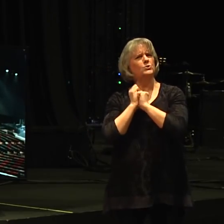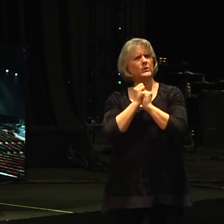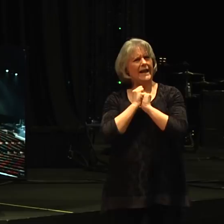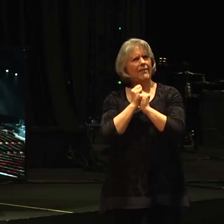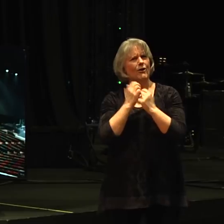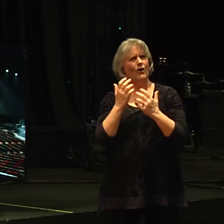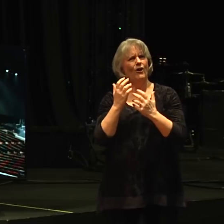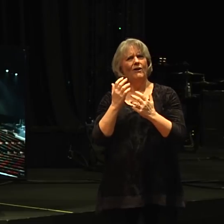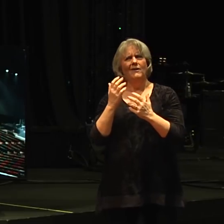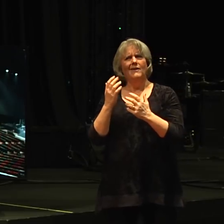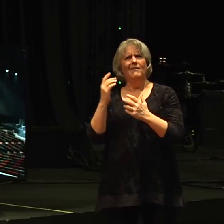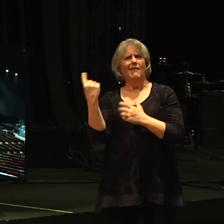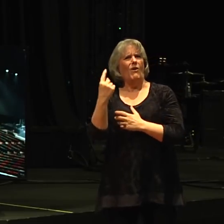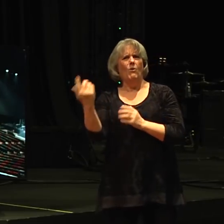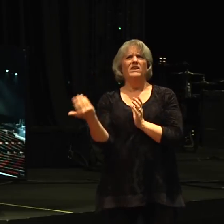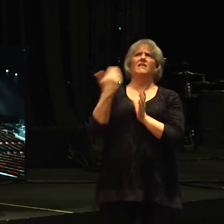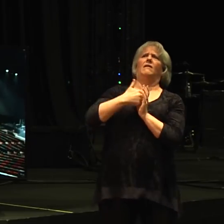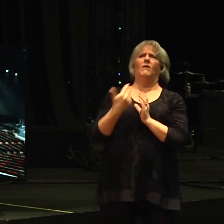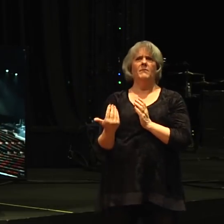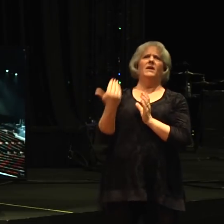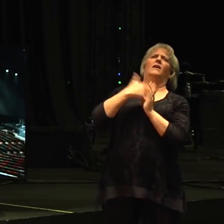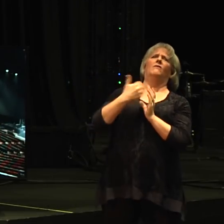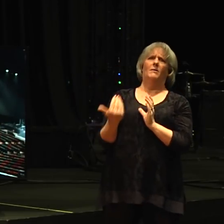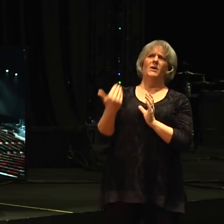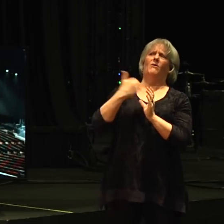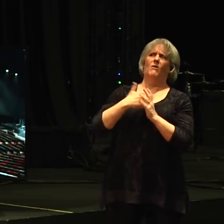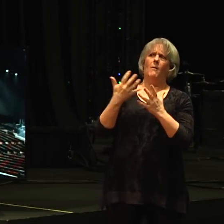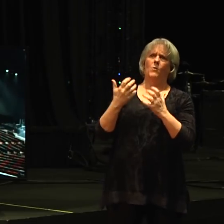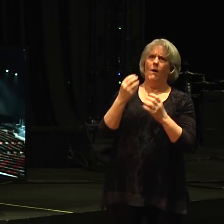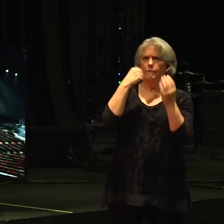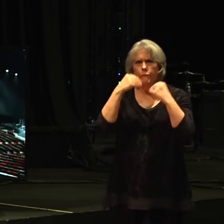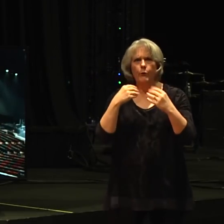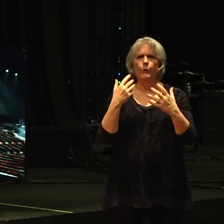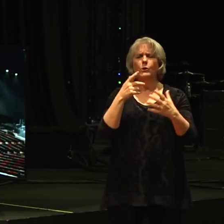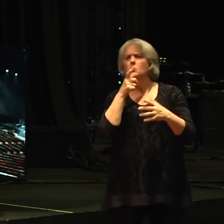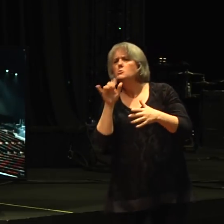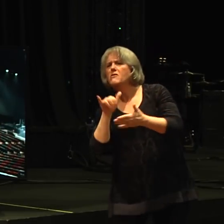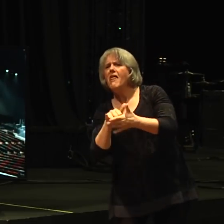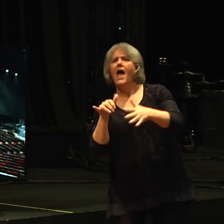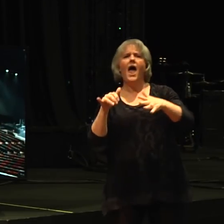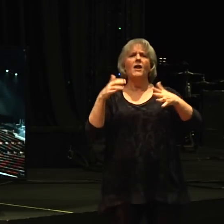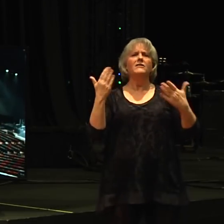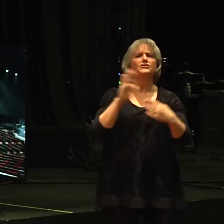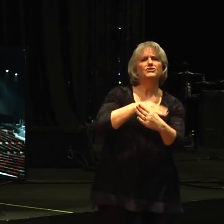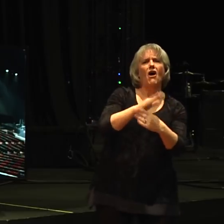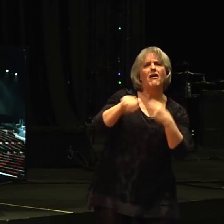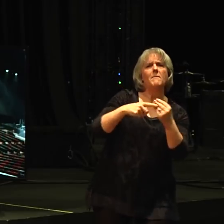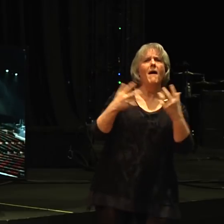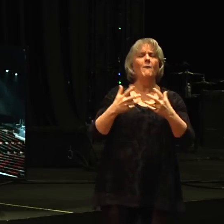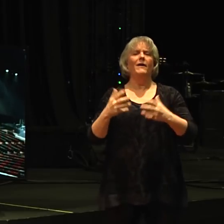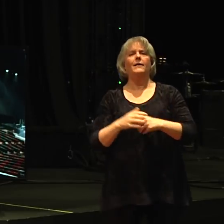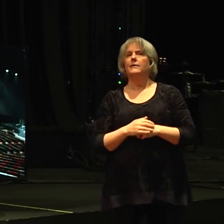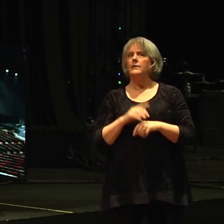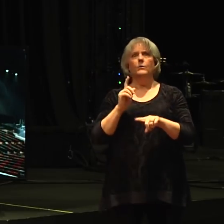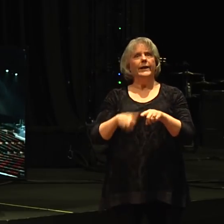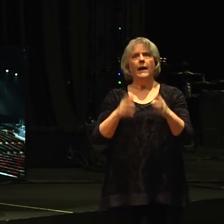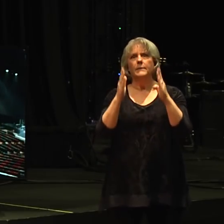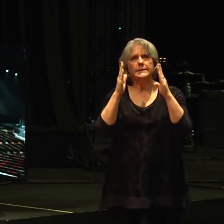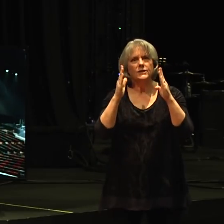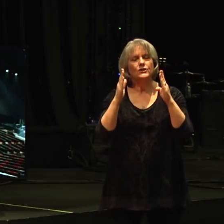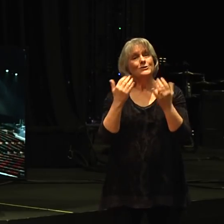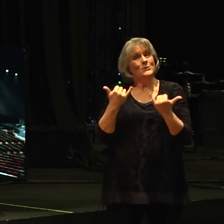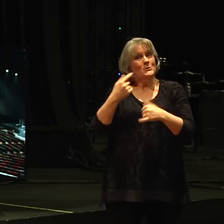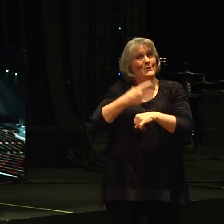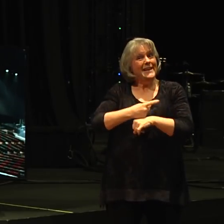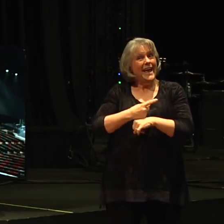are asked like every 5 seconds for Goldfish or Cheez-Its or who's that on the screen or what's this song about. We can barely pay attention. And so today